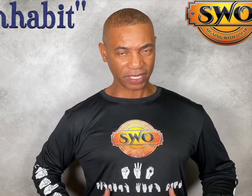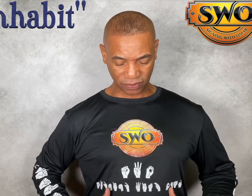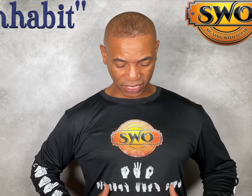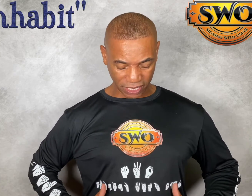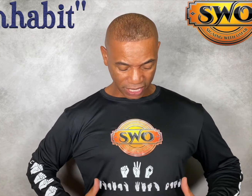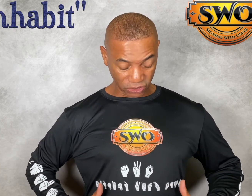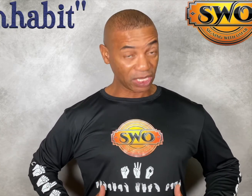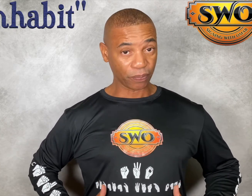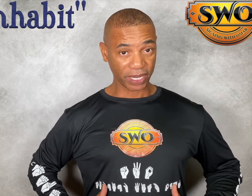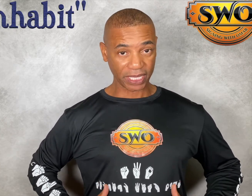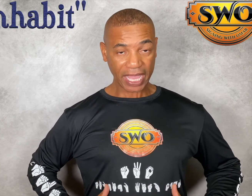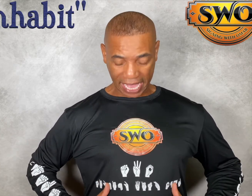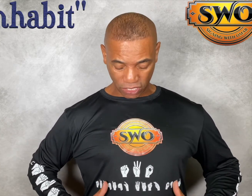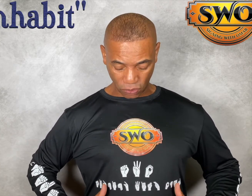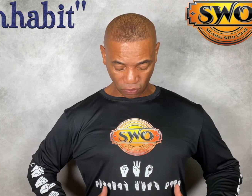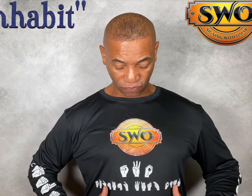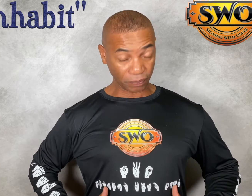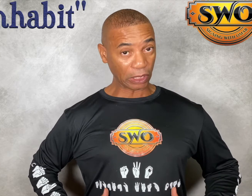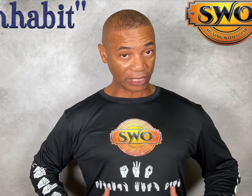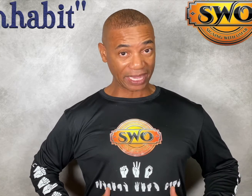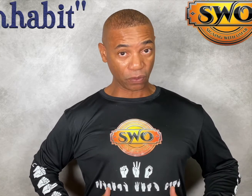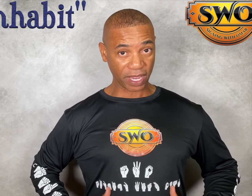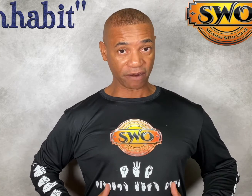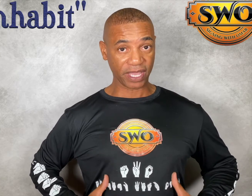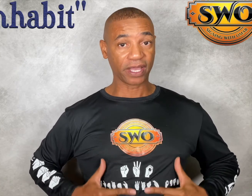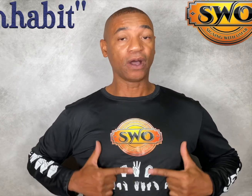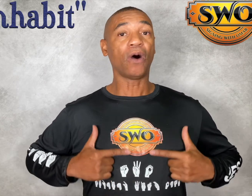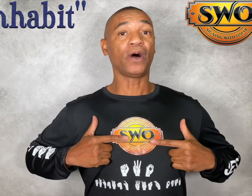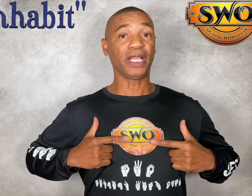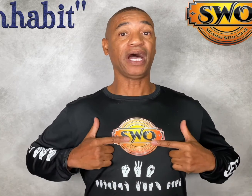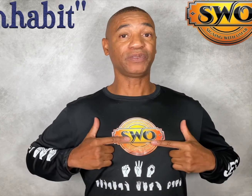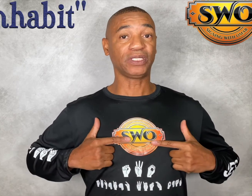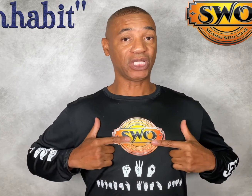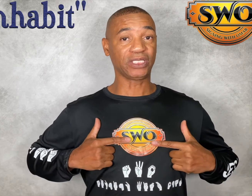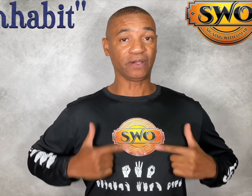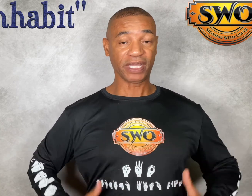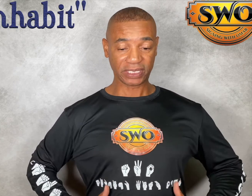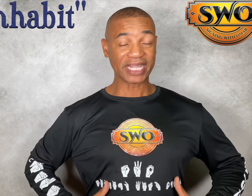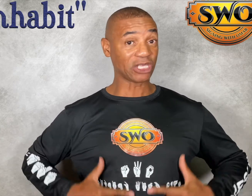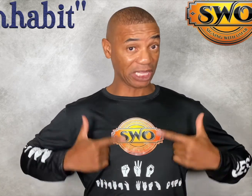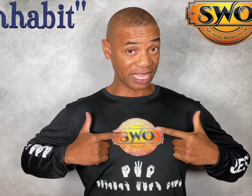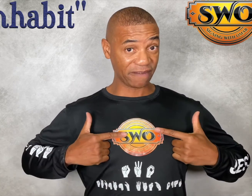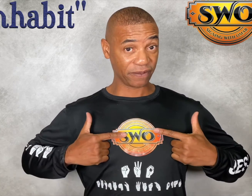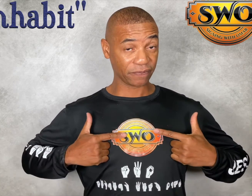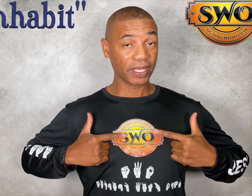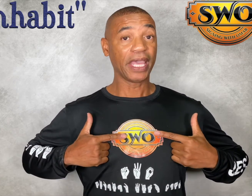area, separate it, and you'll go from that lower area on up to the chest area. So that's live.